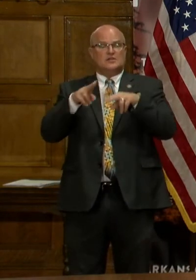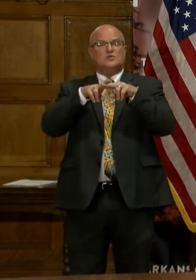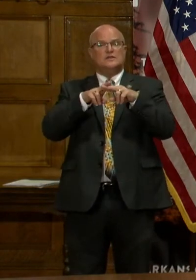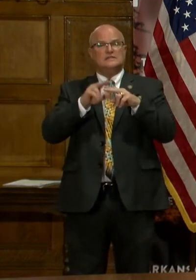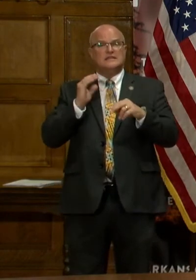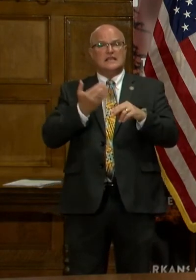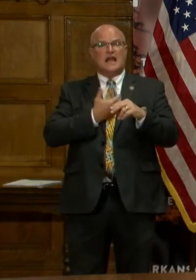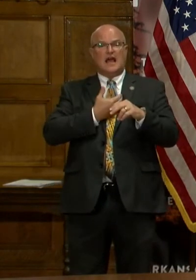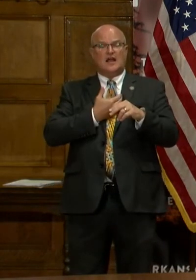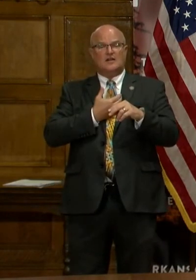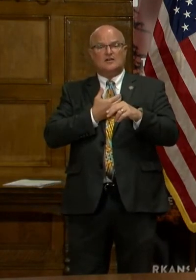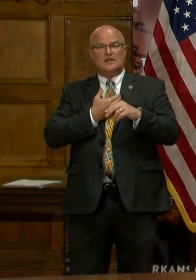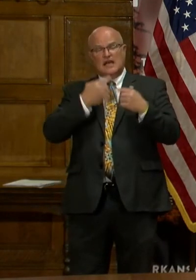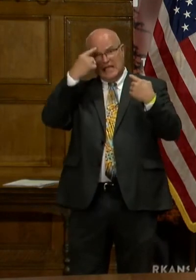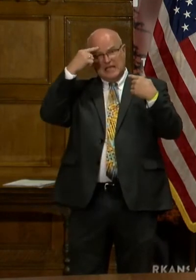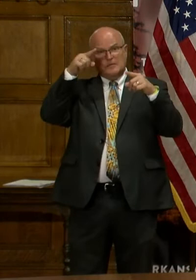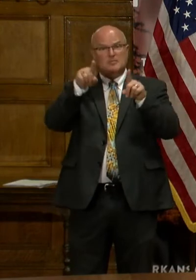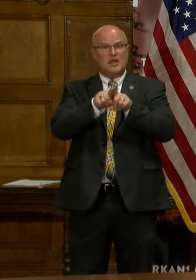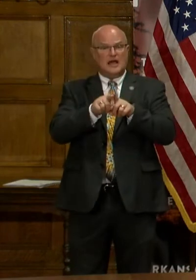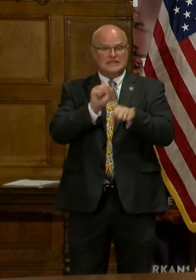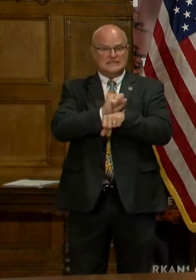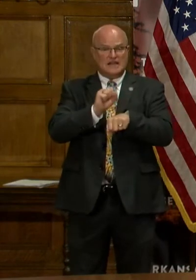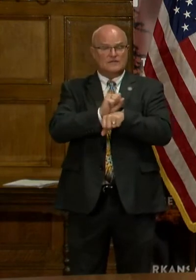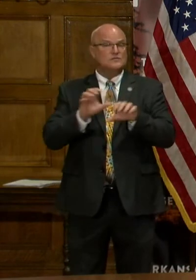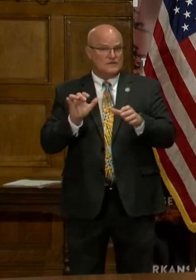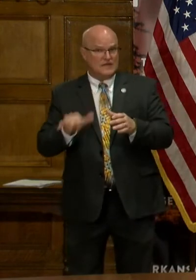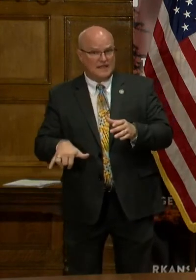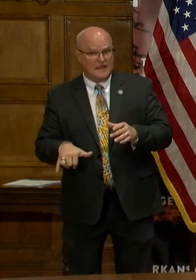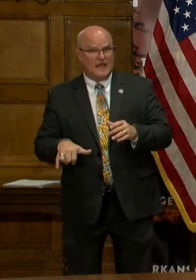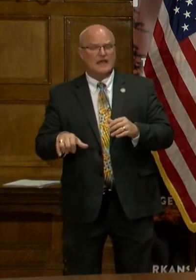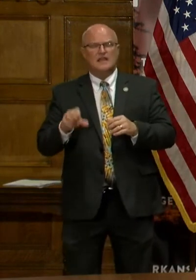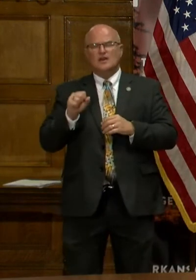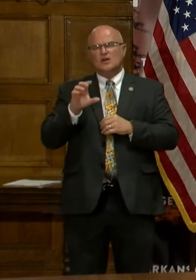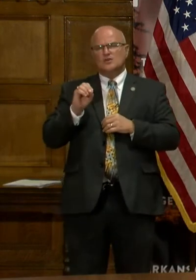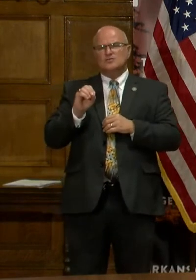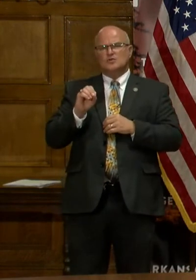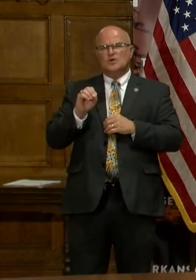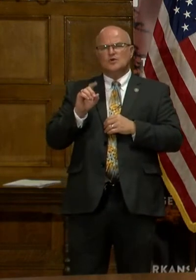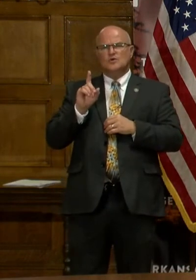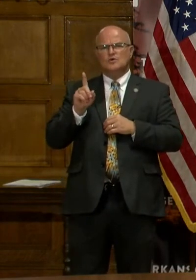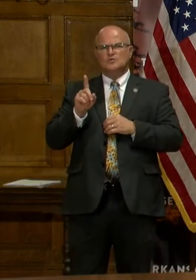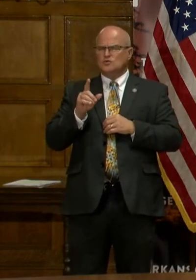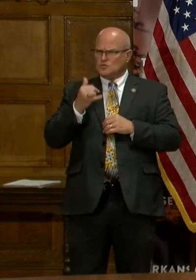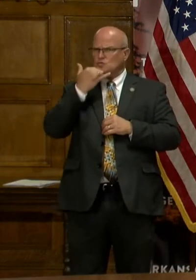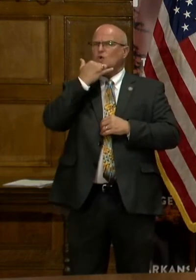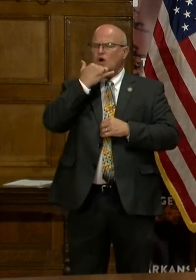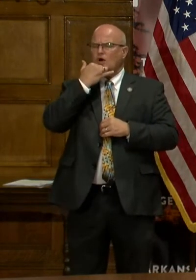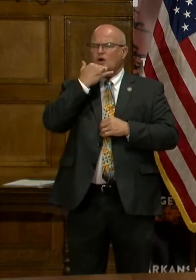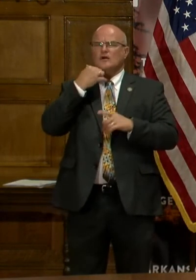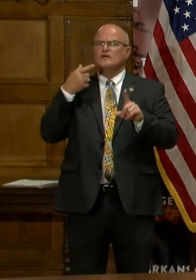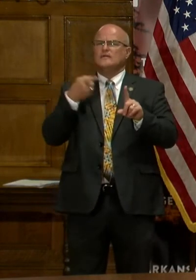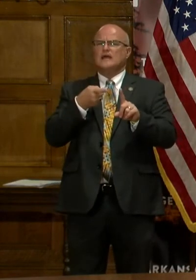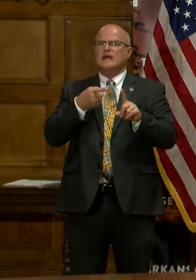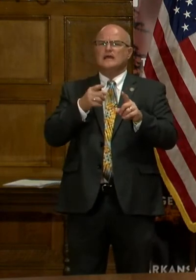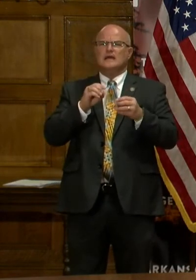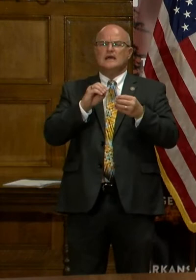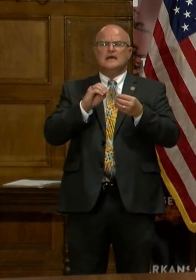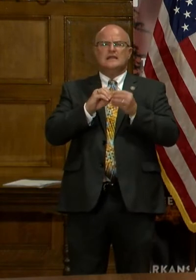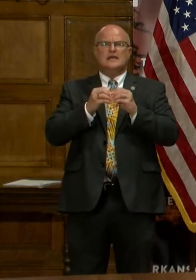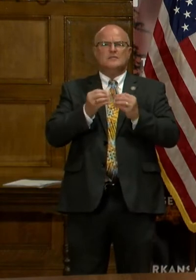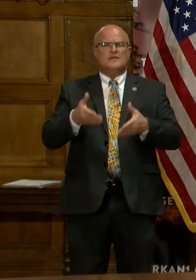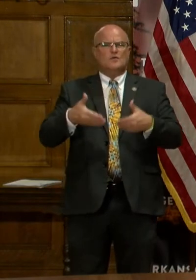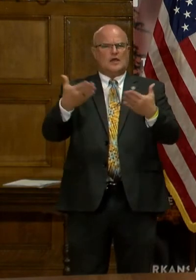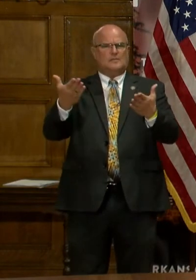increasing our enforcement, our compliance efforts. We've done that. And so you're totally wrong on that point, that a number of